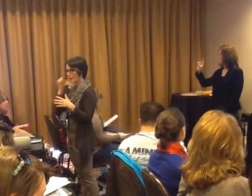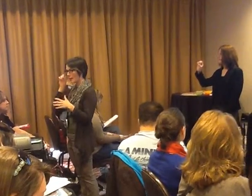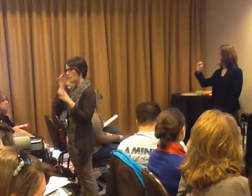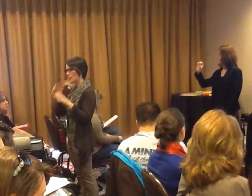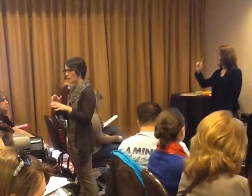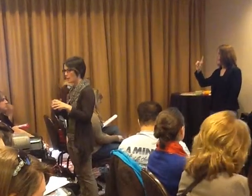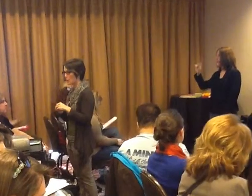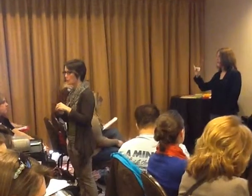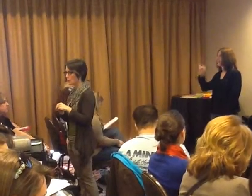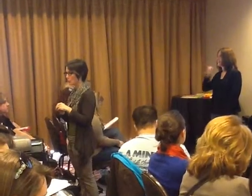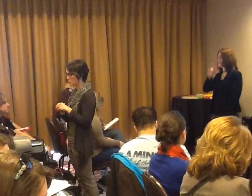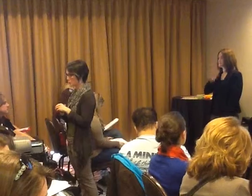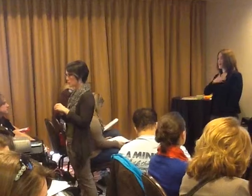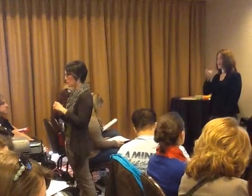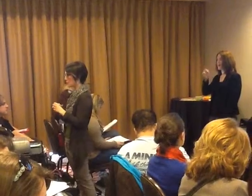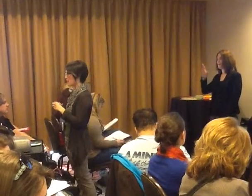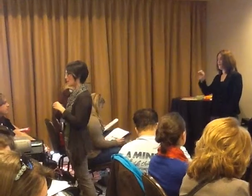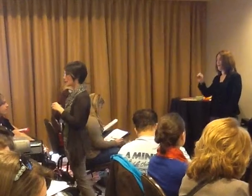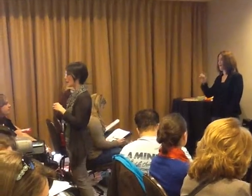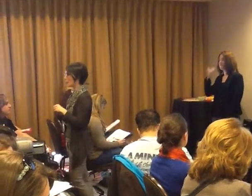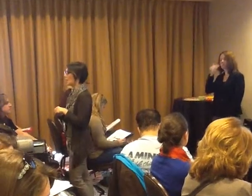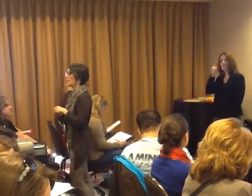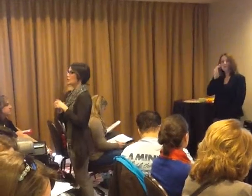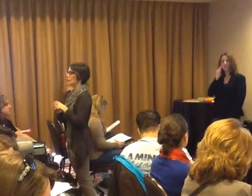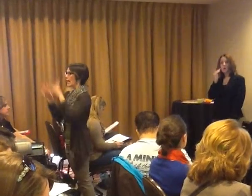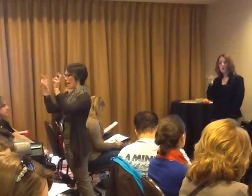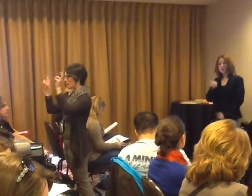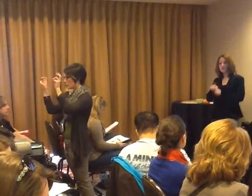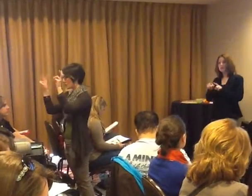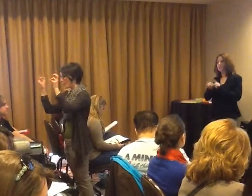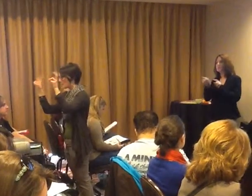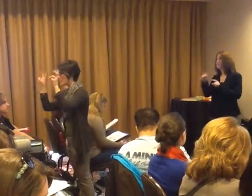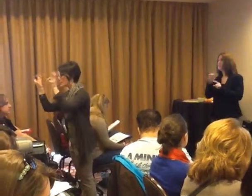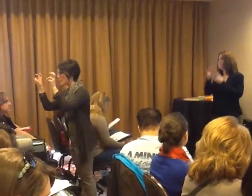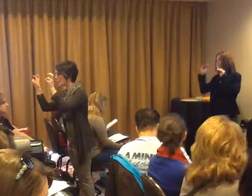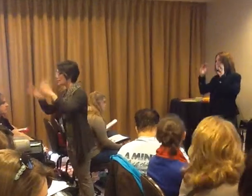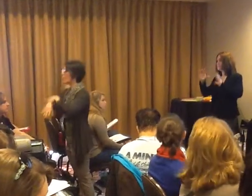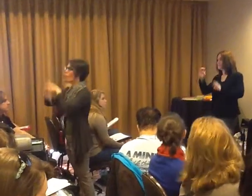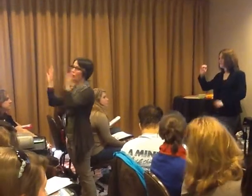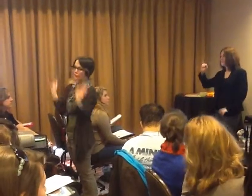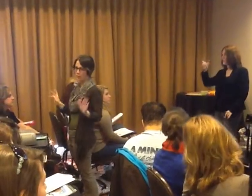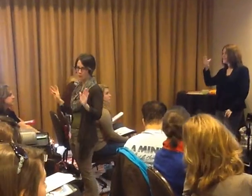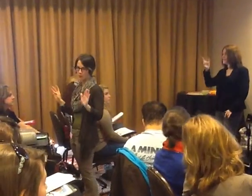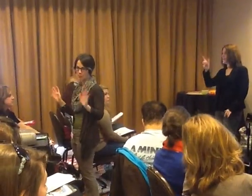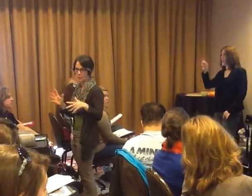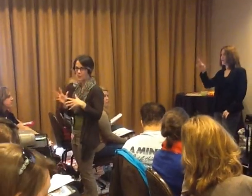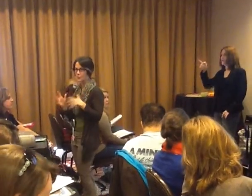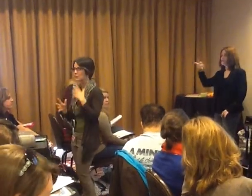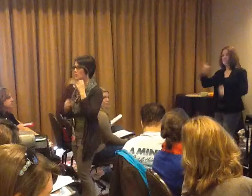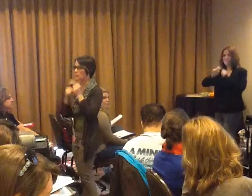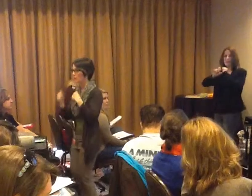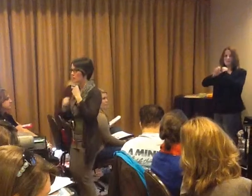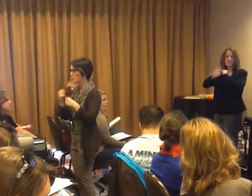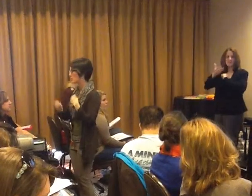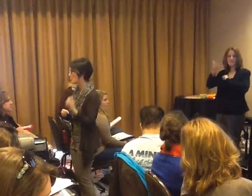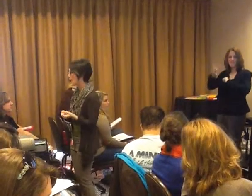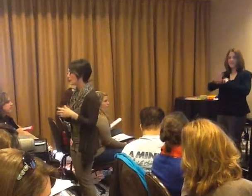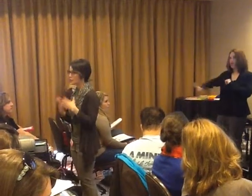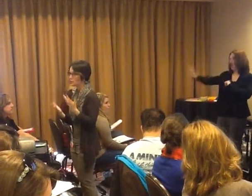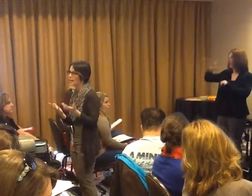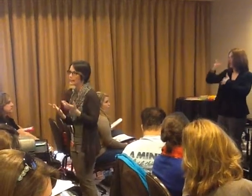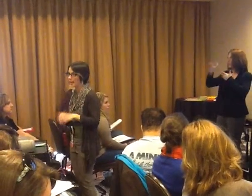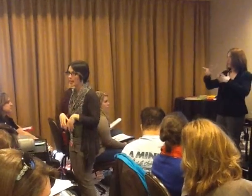this realm. I don't know if you know her. She's a teacher down in Eisenhower. She advertises things all over her room. So her students are working towards